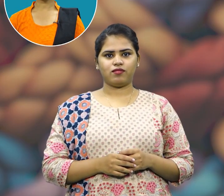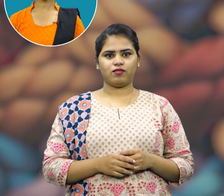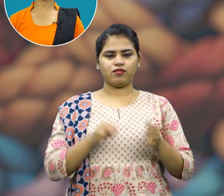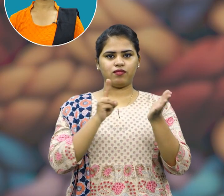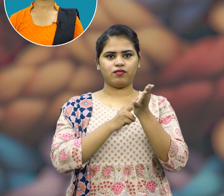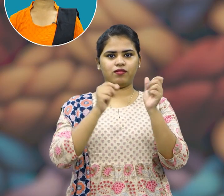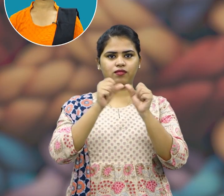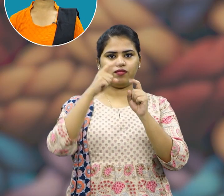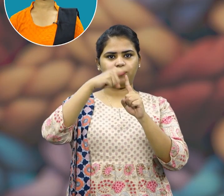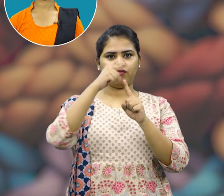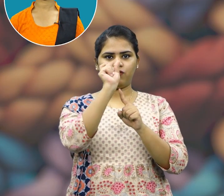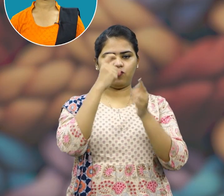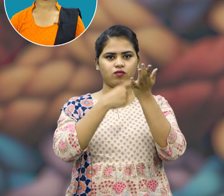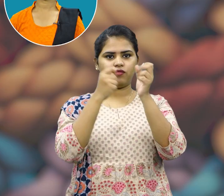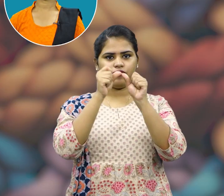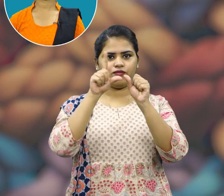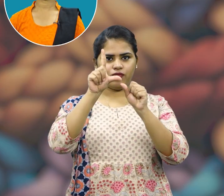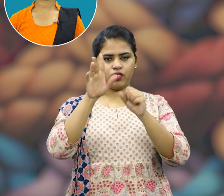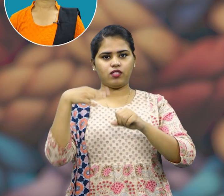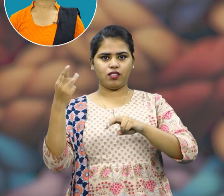natural fiber,